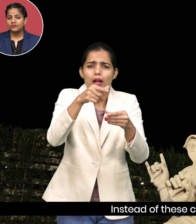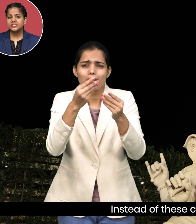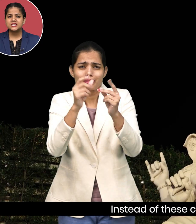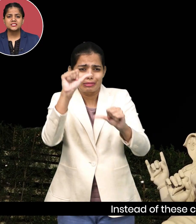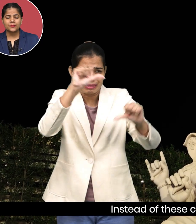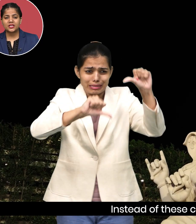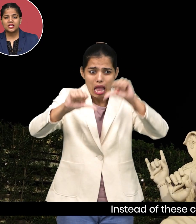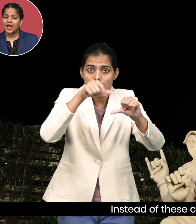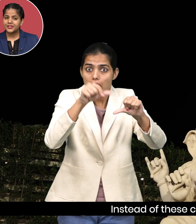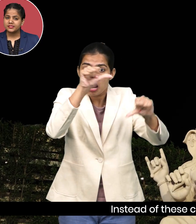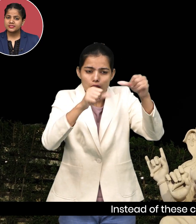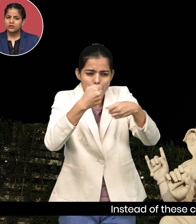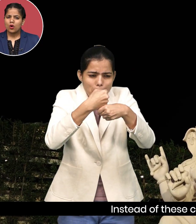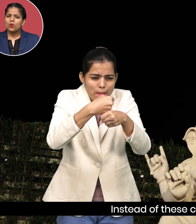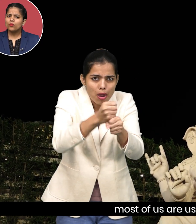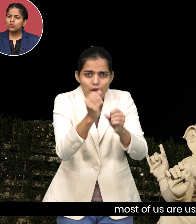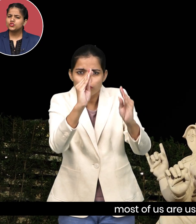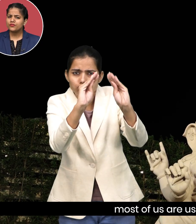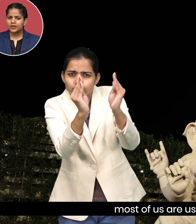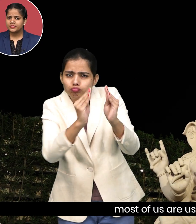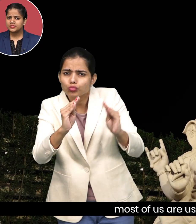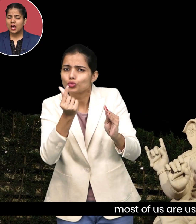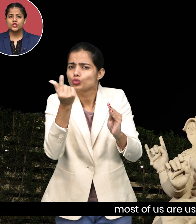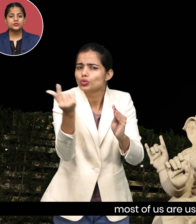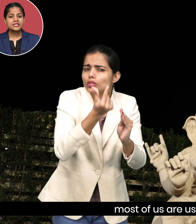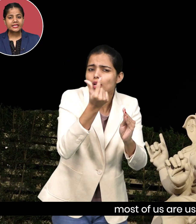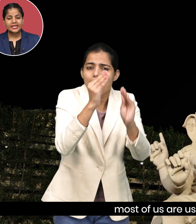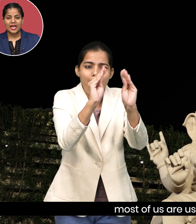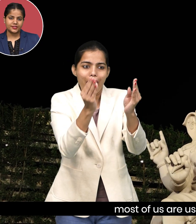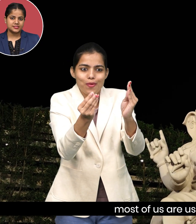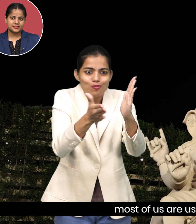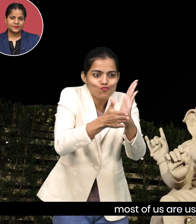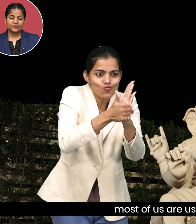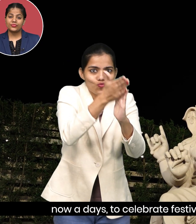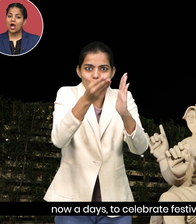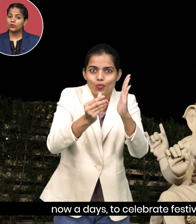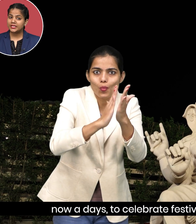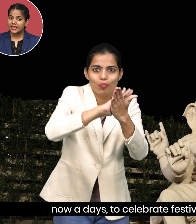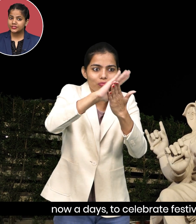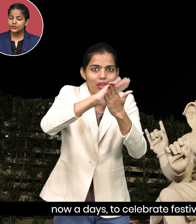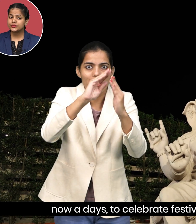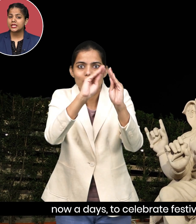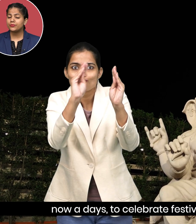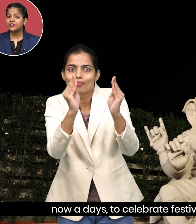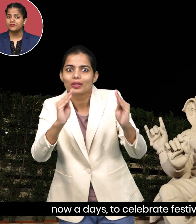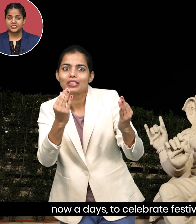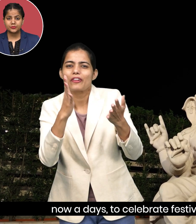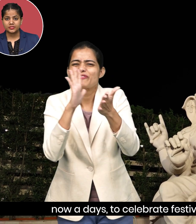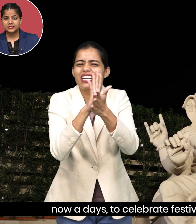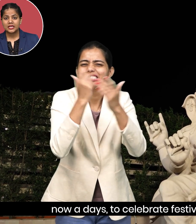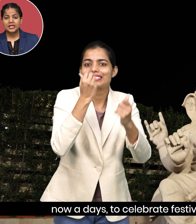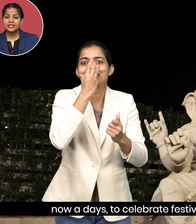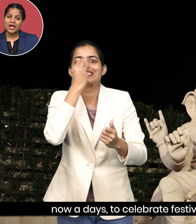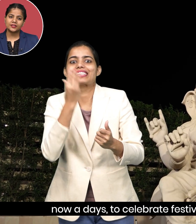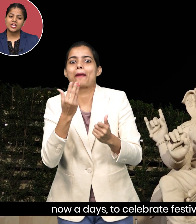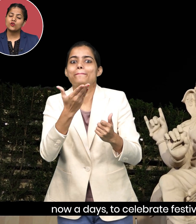Instead of these chemical idols, most of us are using clay idols nowadays to celebrate